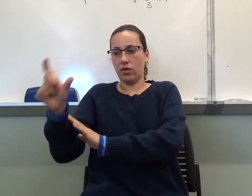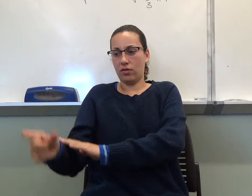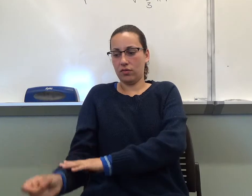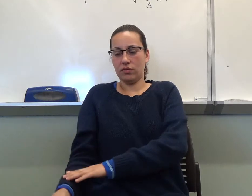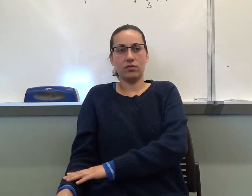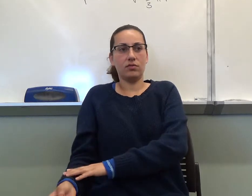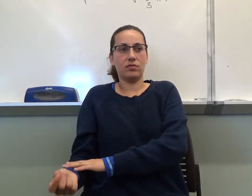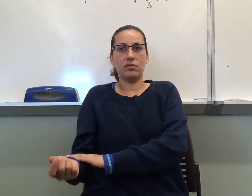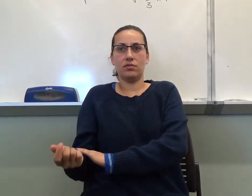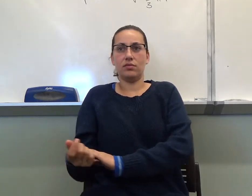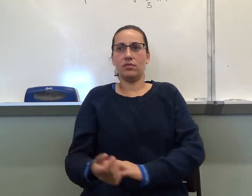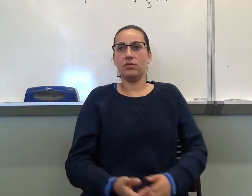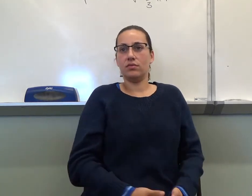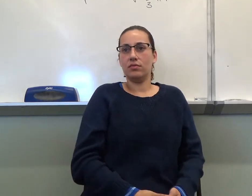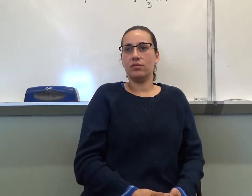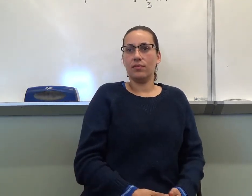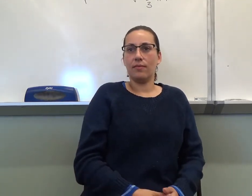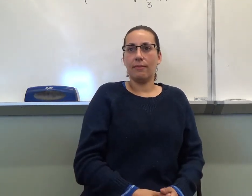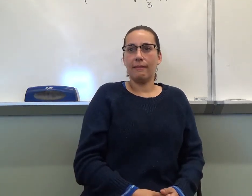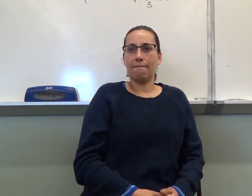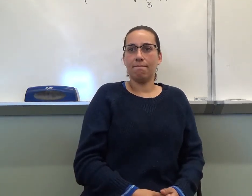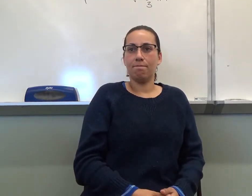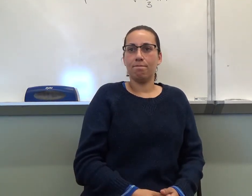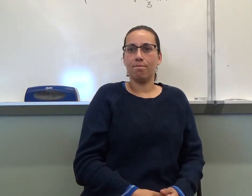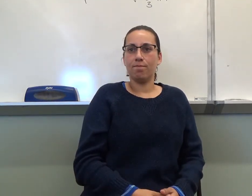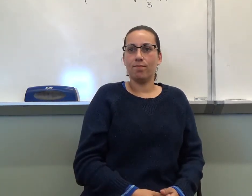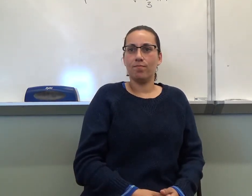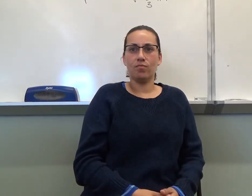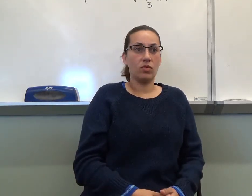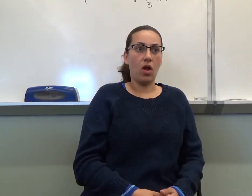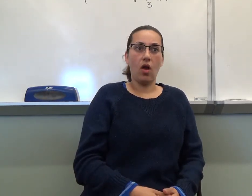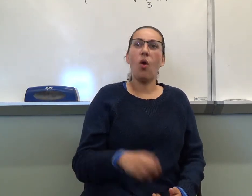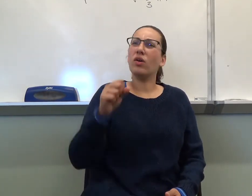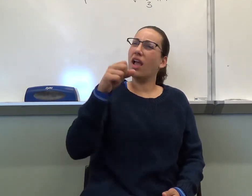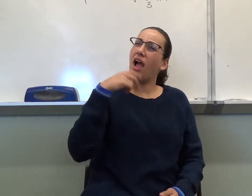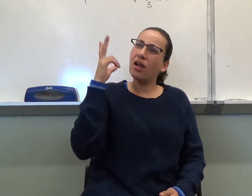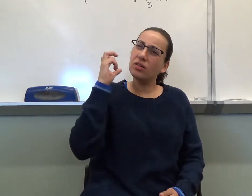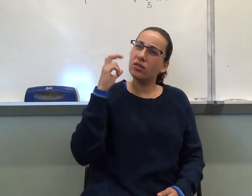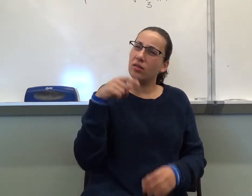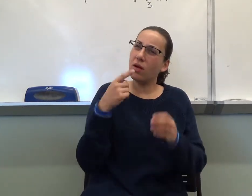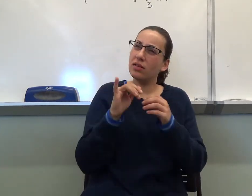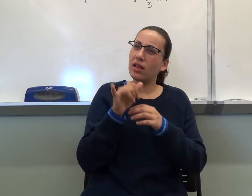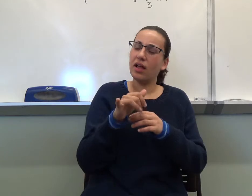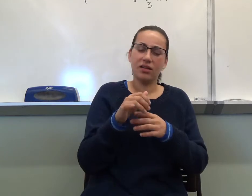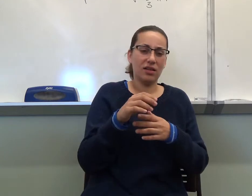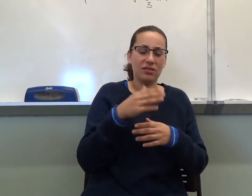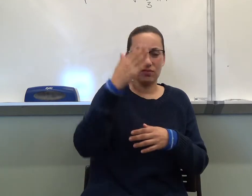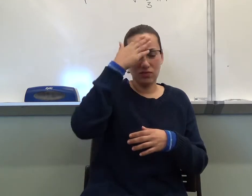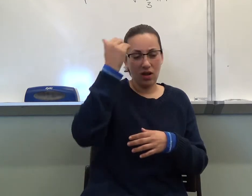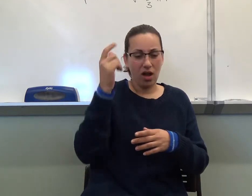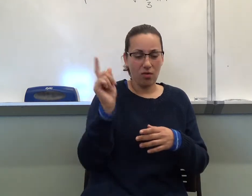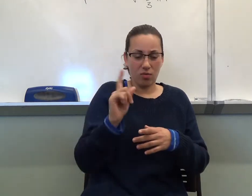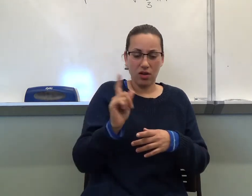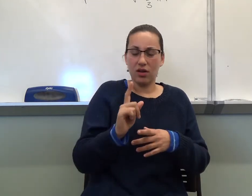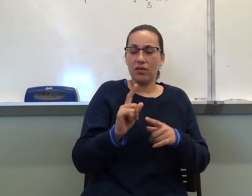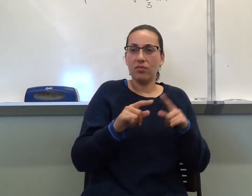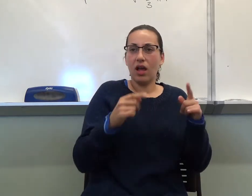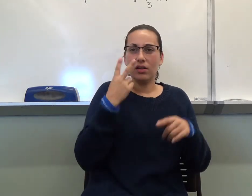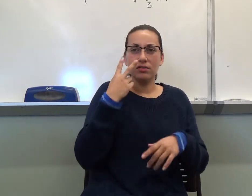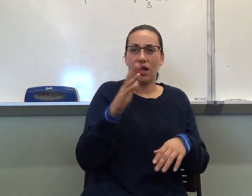So, reading tables, it's possible to get some information that you need out of it just by looking